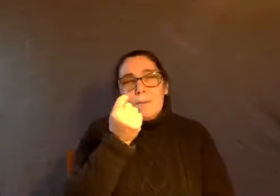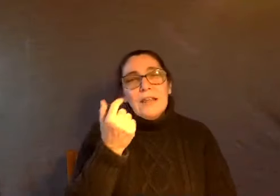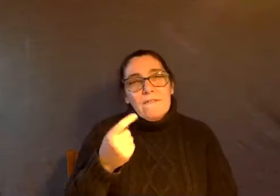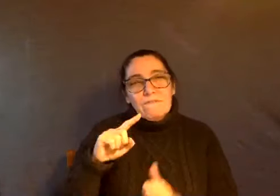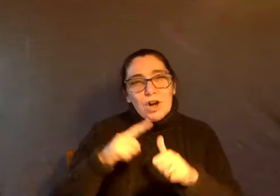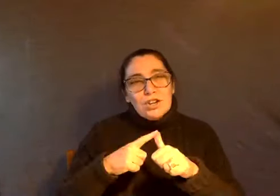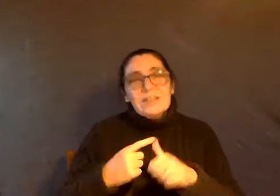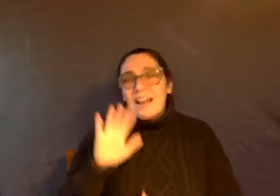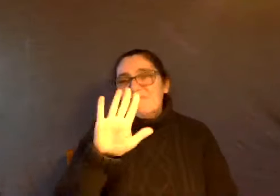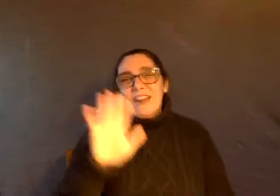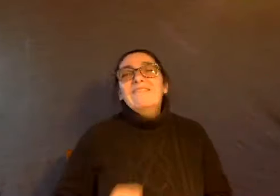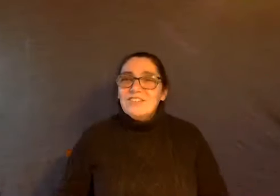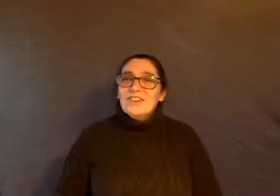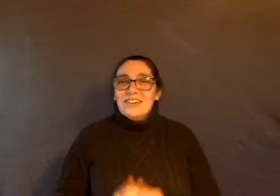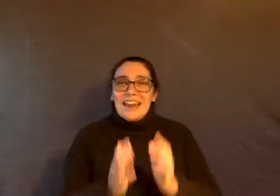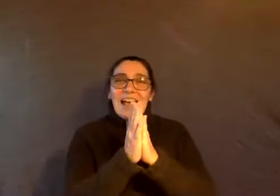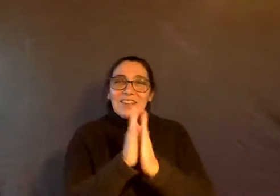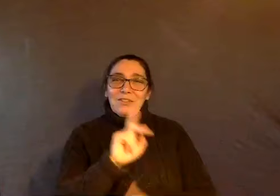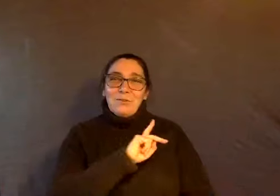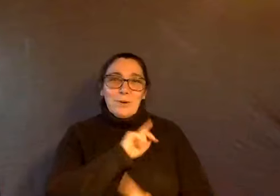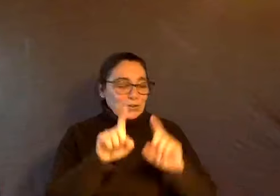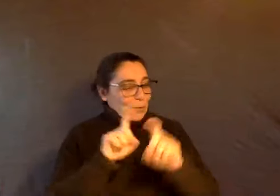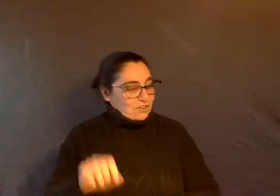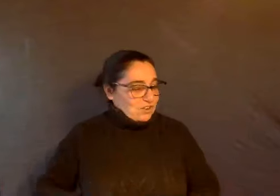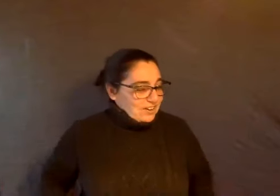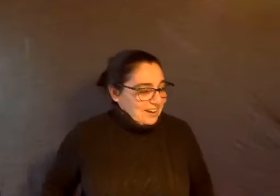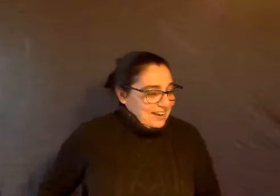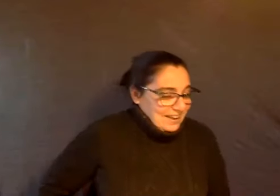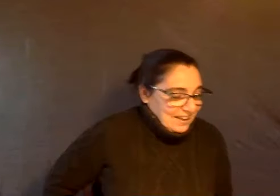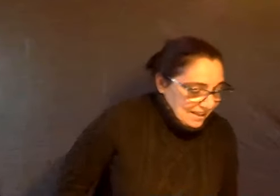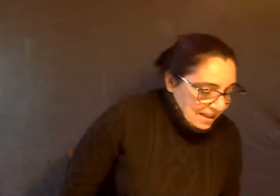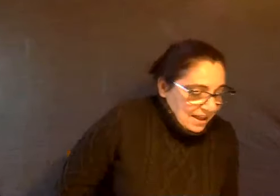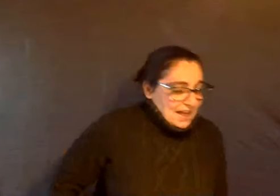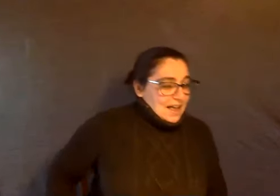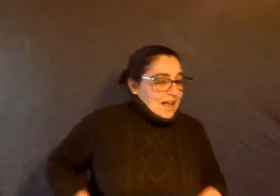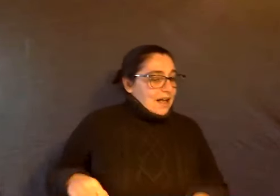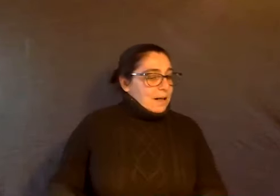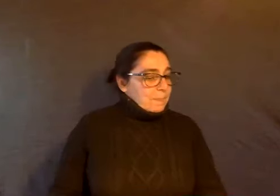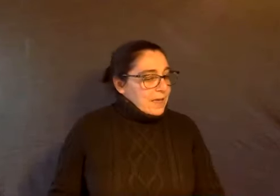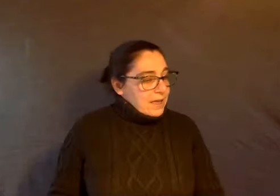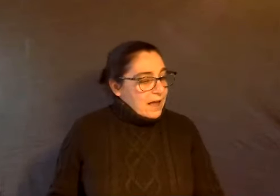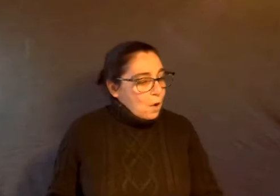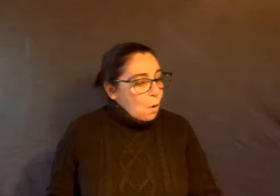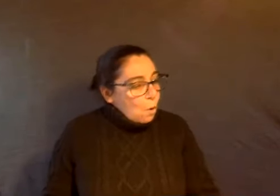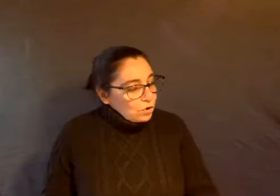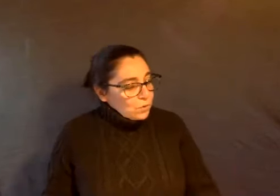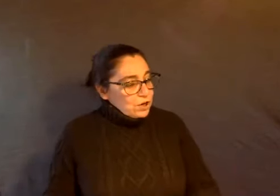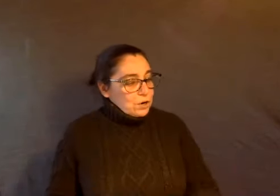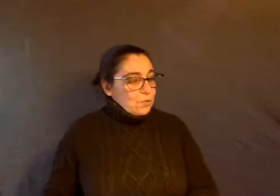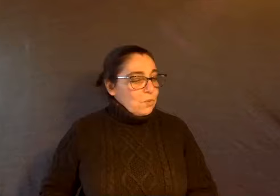little first. Yeah, just in asking those personal questions. How old were you when